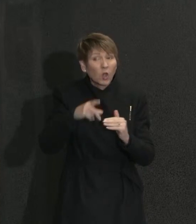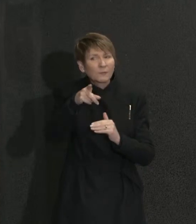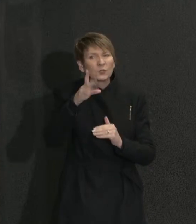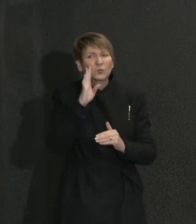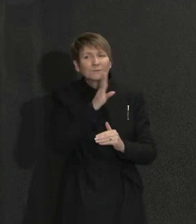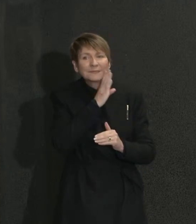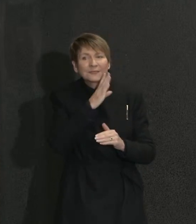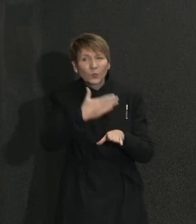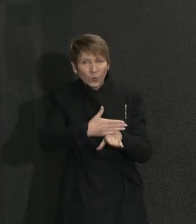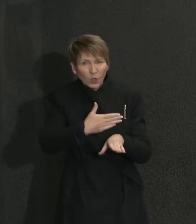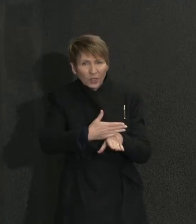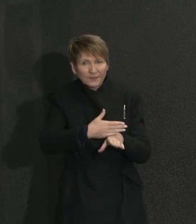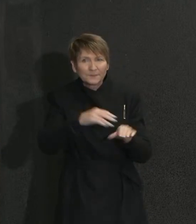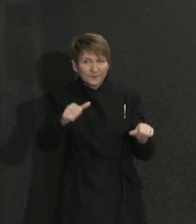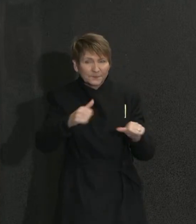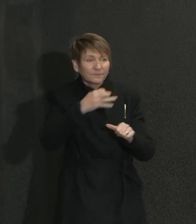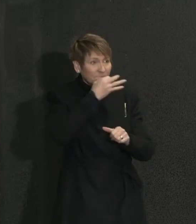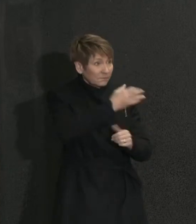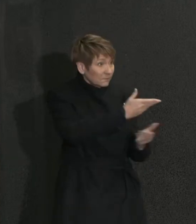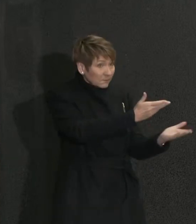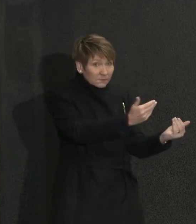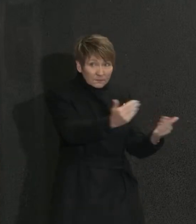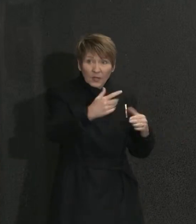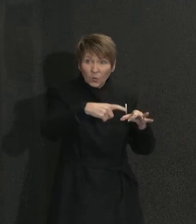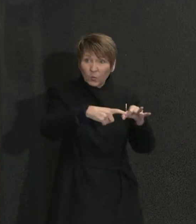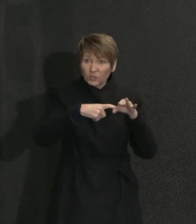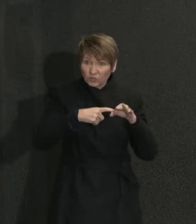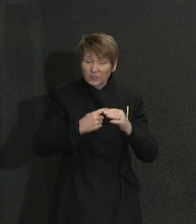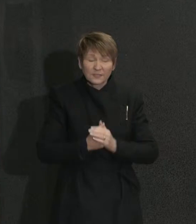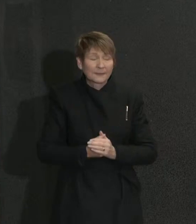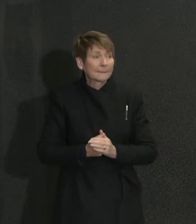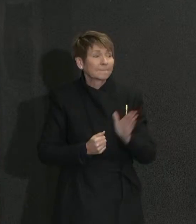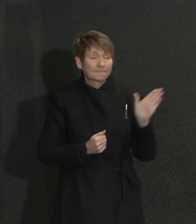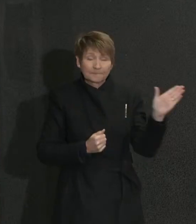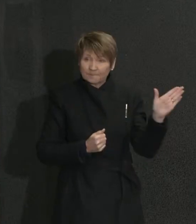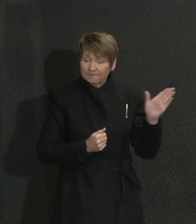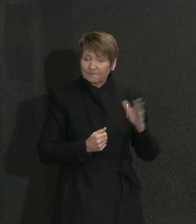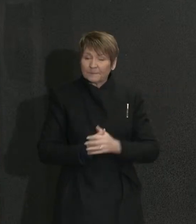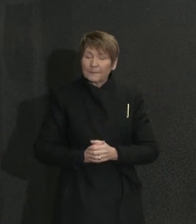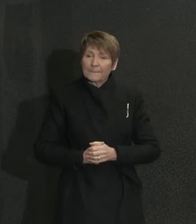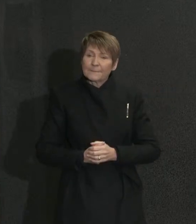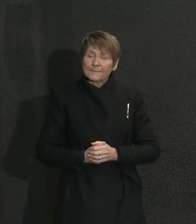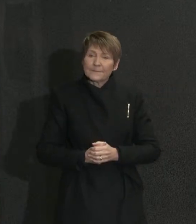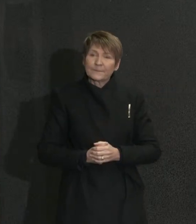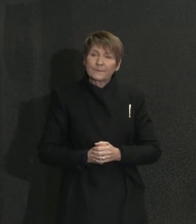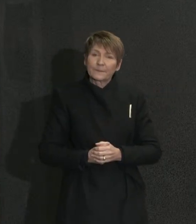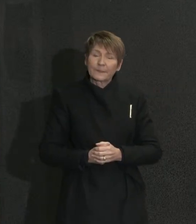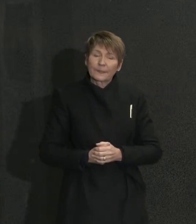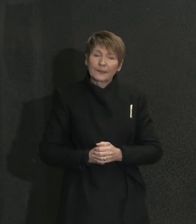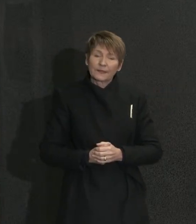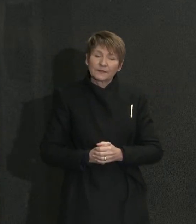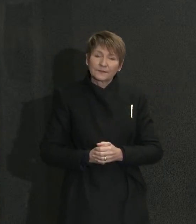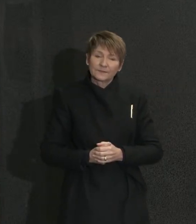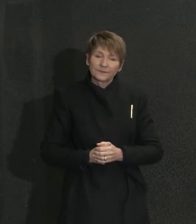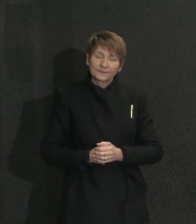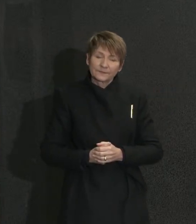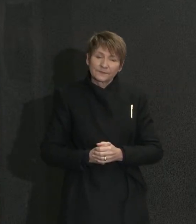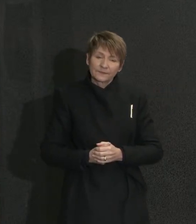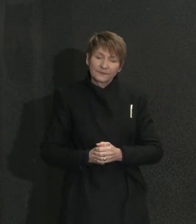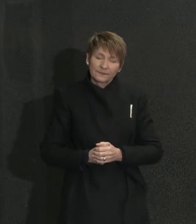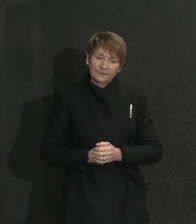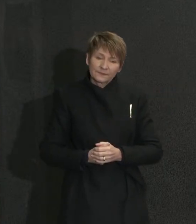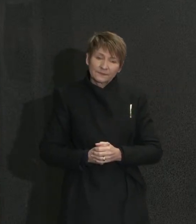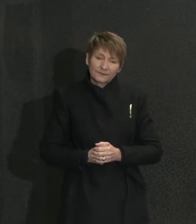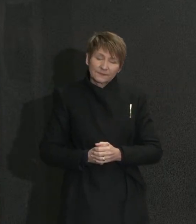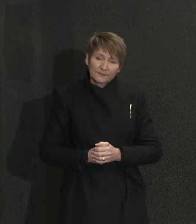again. Questions? Just on the genomics, yes. Is it the expectation of the experts conducting those tests that the genomics are not going to be